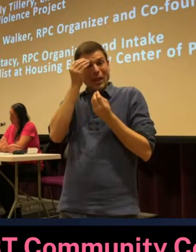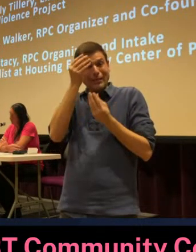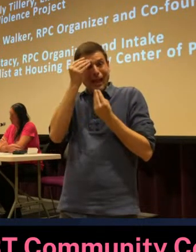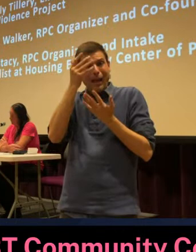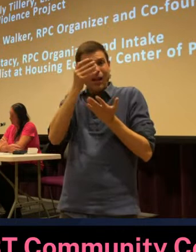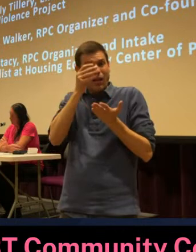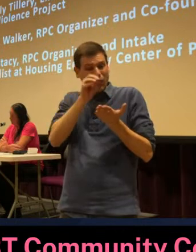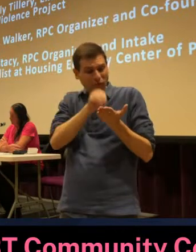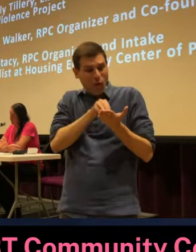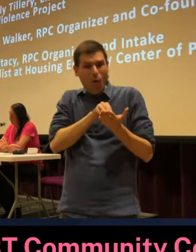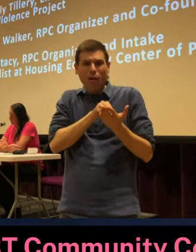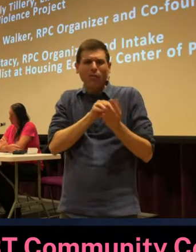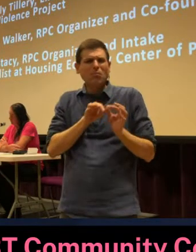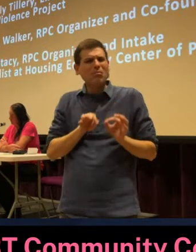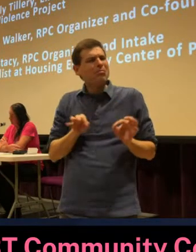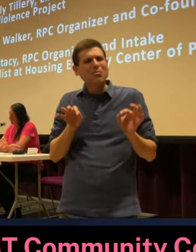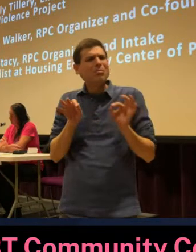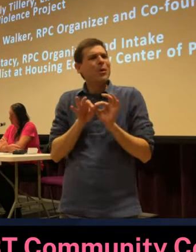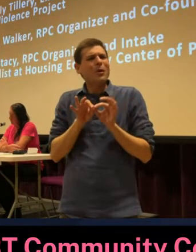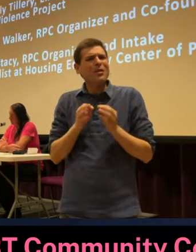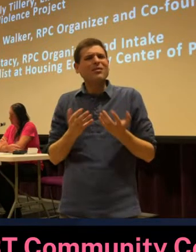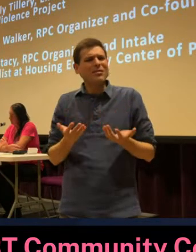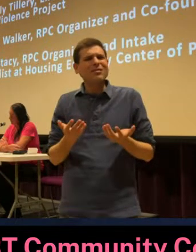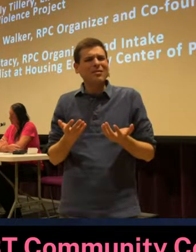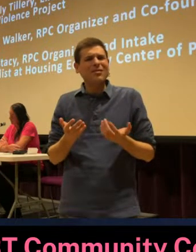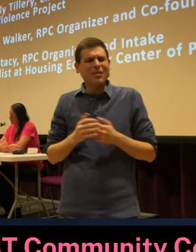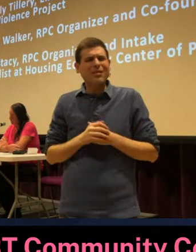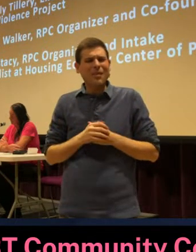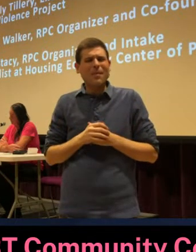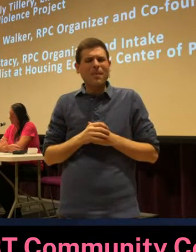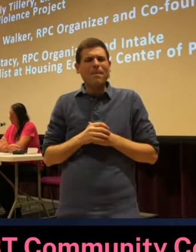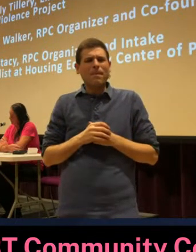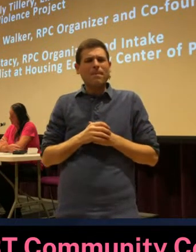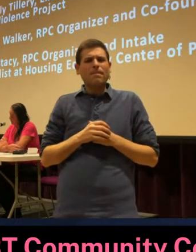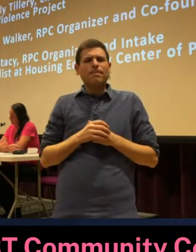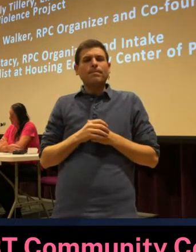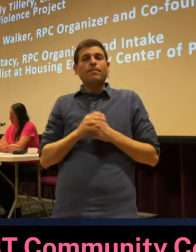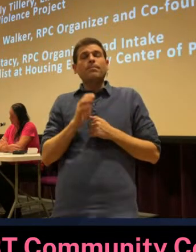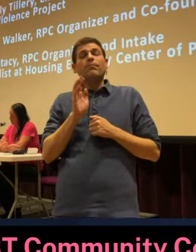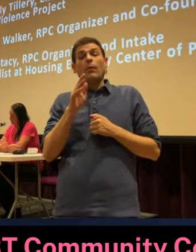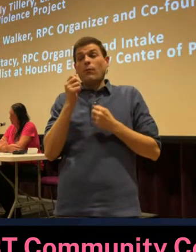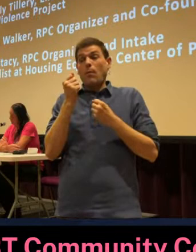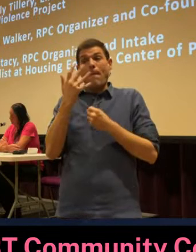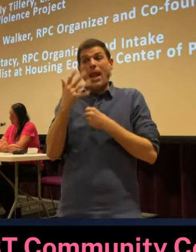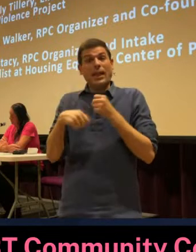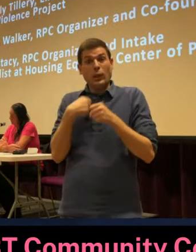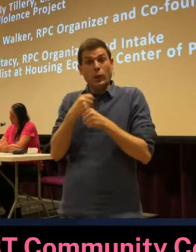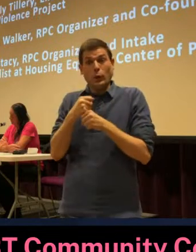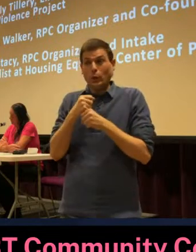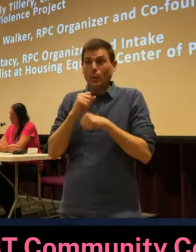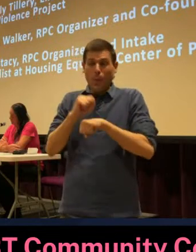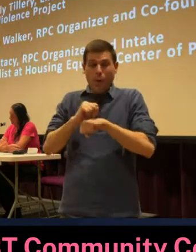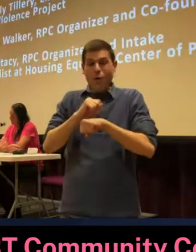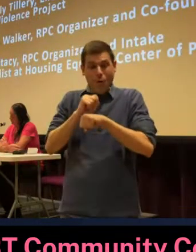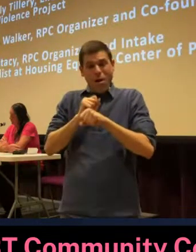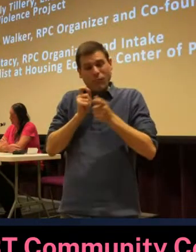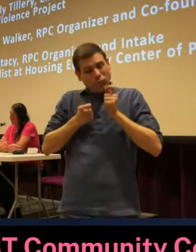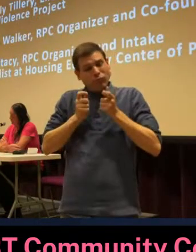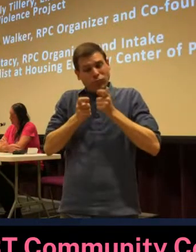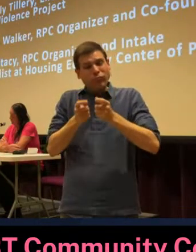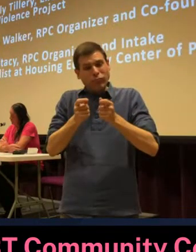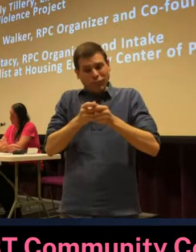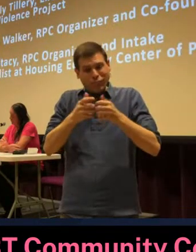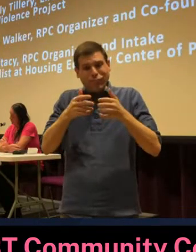happening. And one of the things that we have seen over the years is that, we